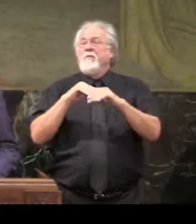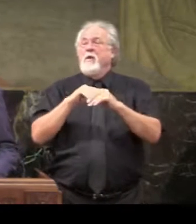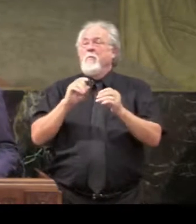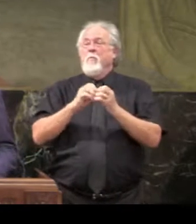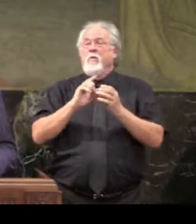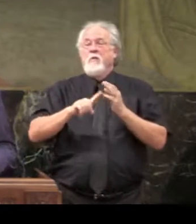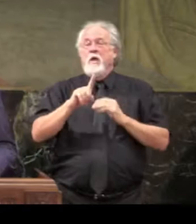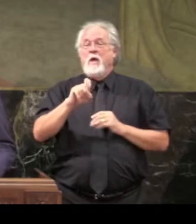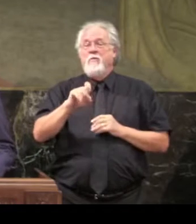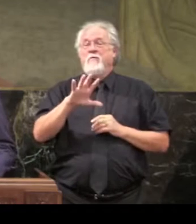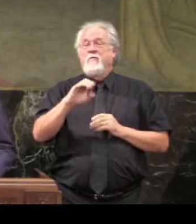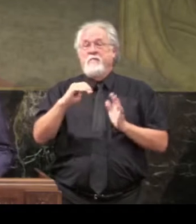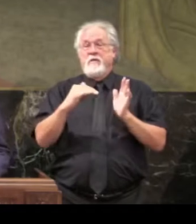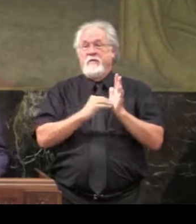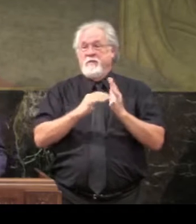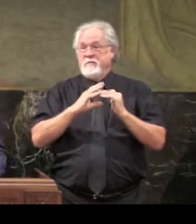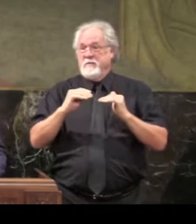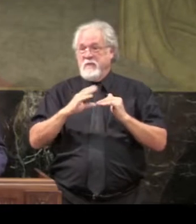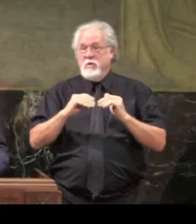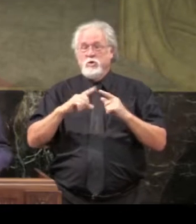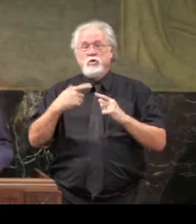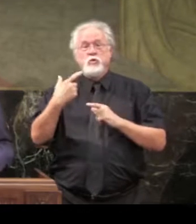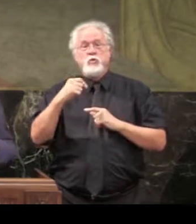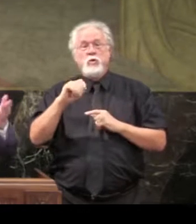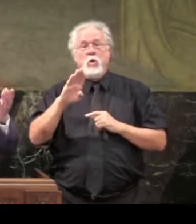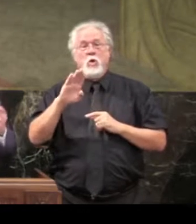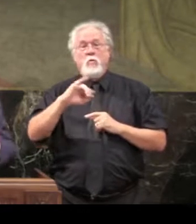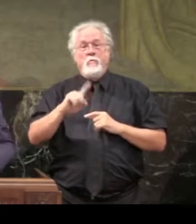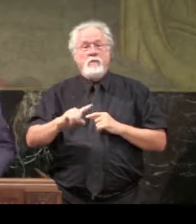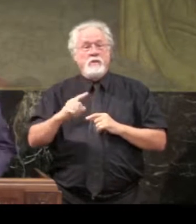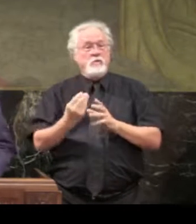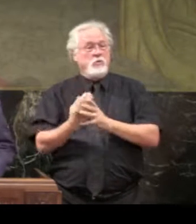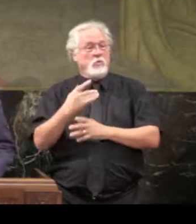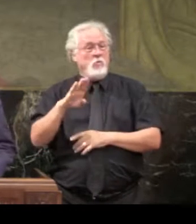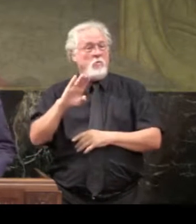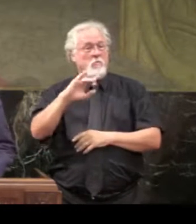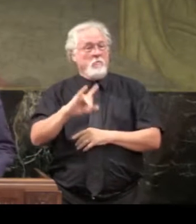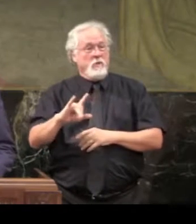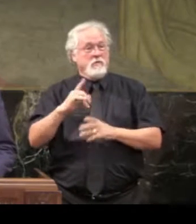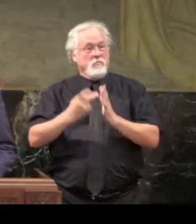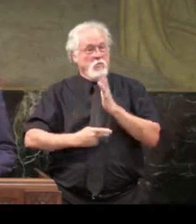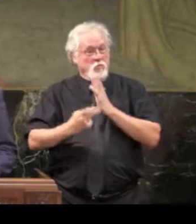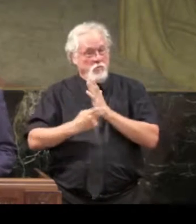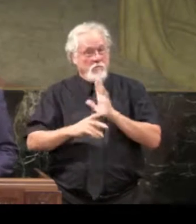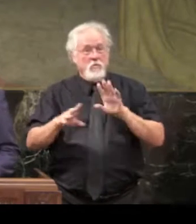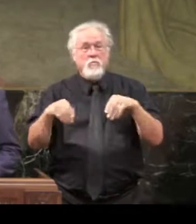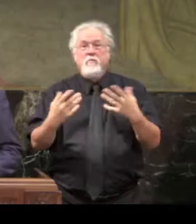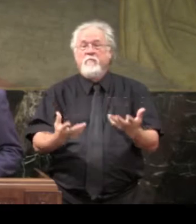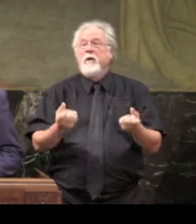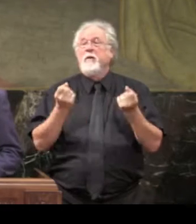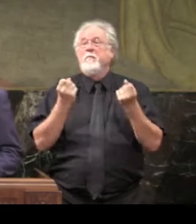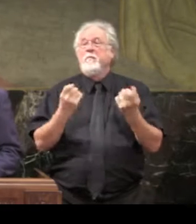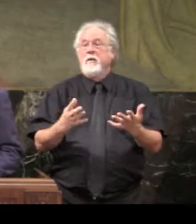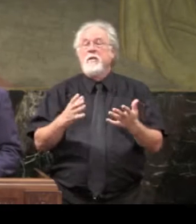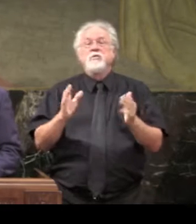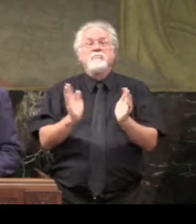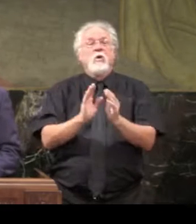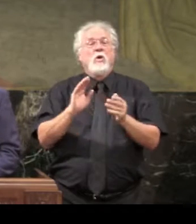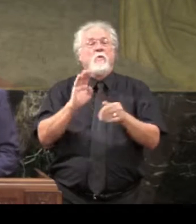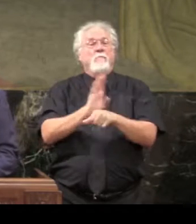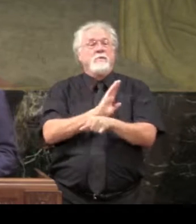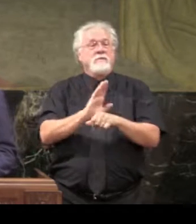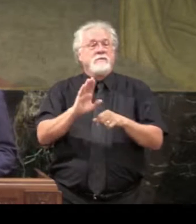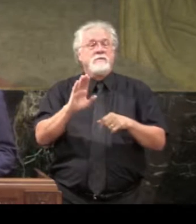than $150,000 into Go Biz, Grow Biz program with Heather, which will provide multi-stage small business